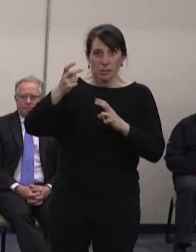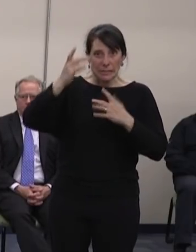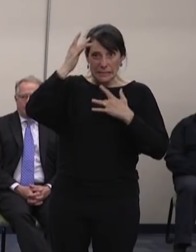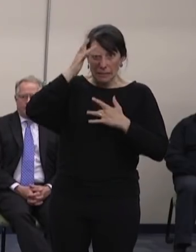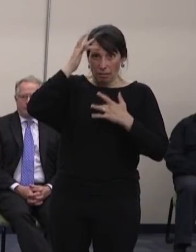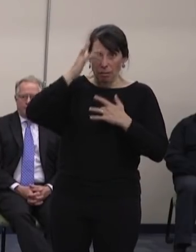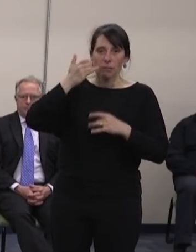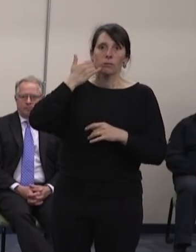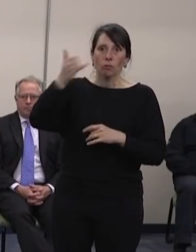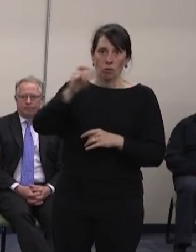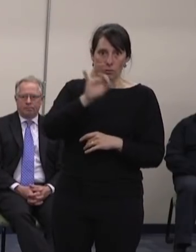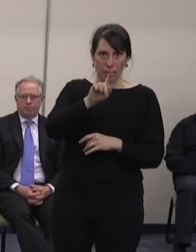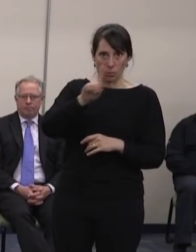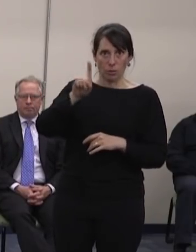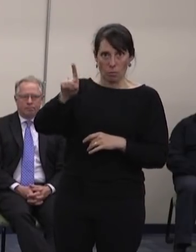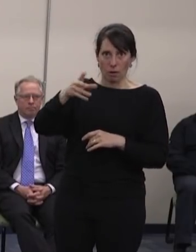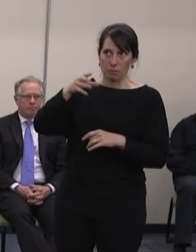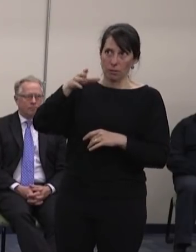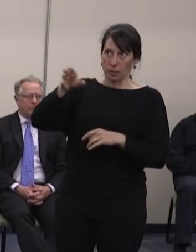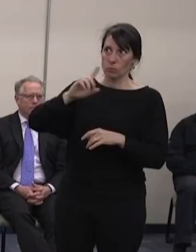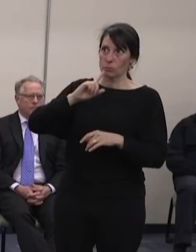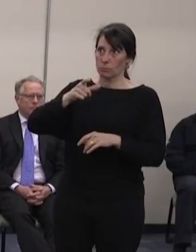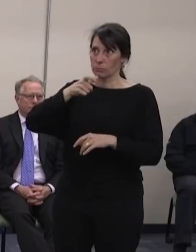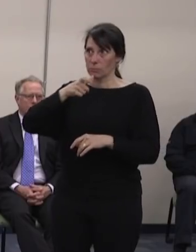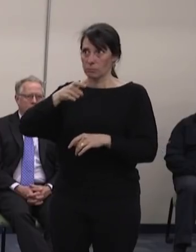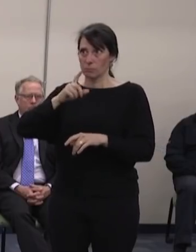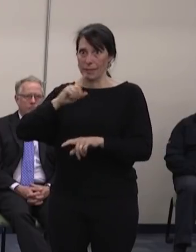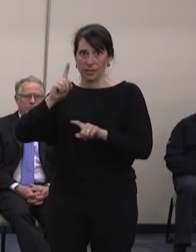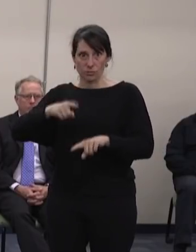the dispatcher what symptoms you are having.